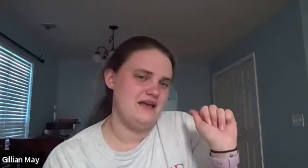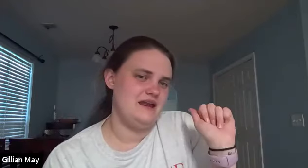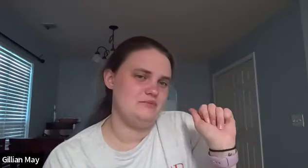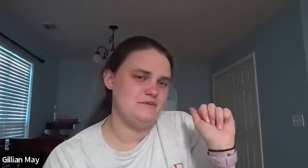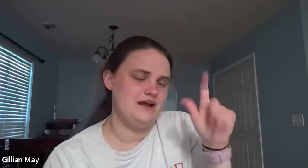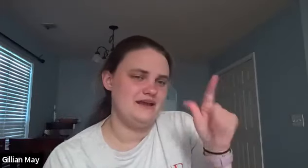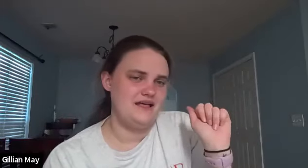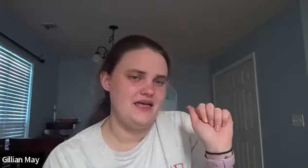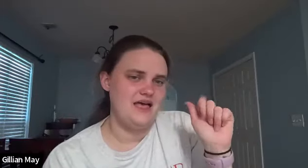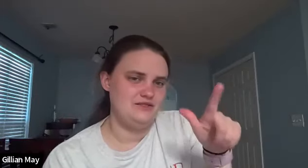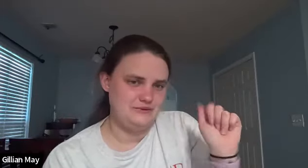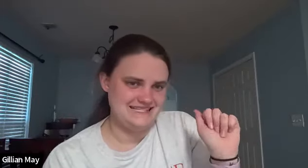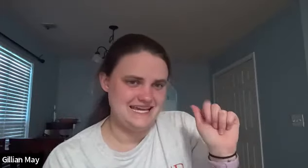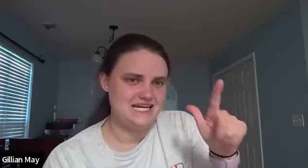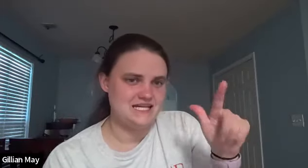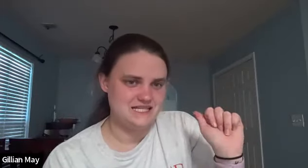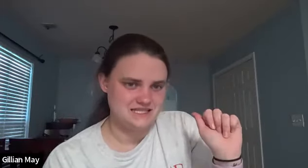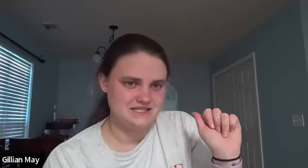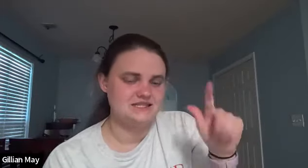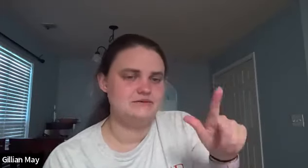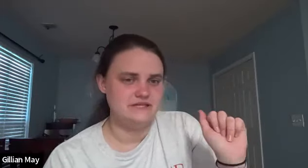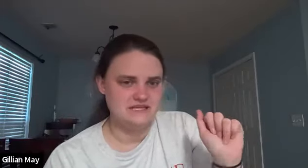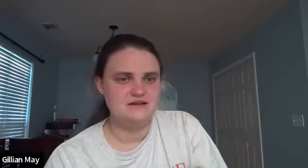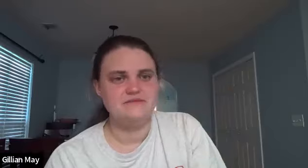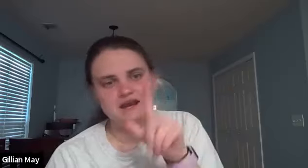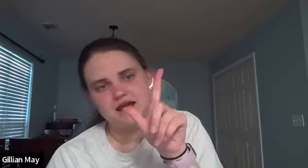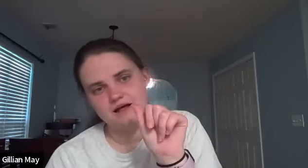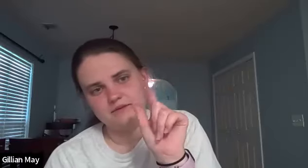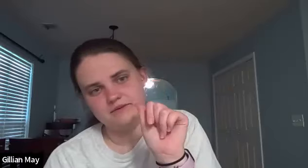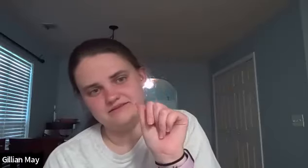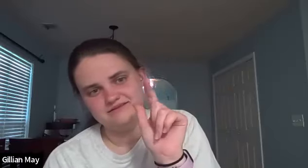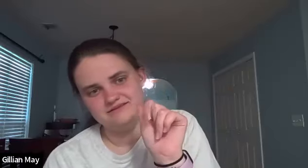and I pull it back. Louisiana, and then Alabama.